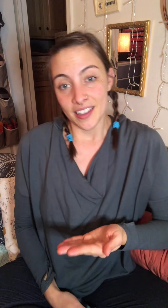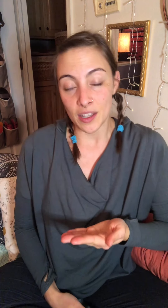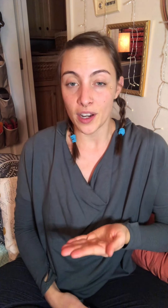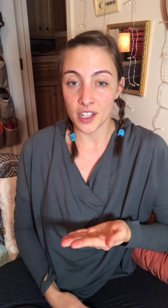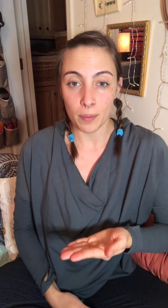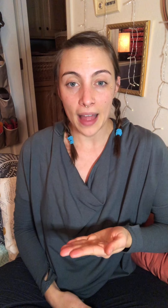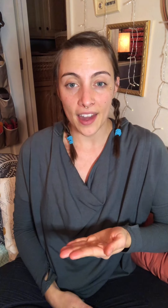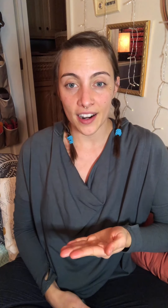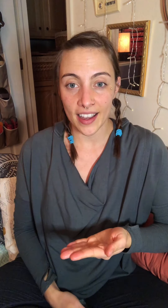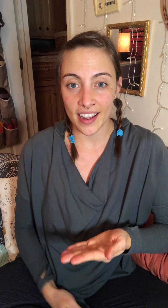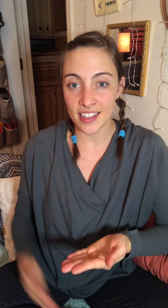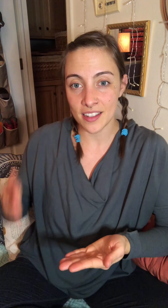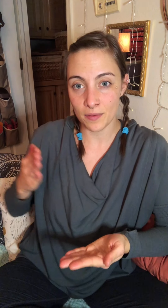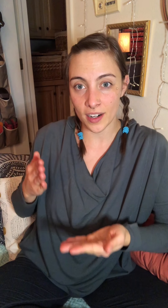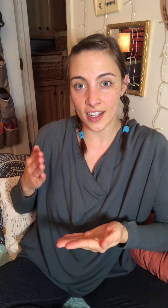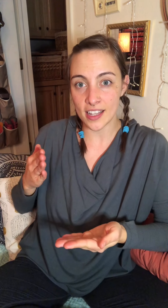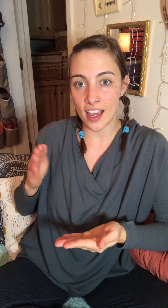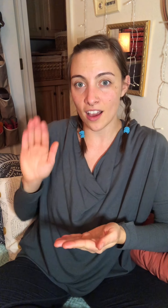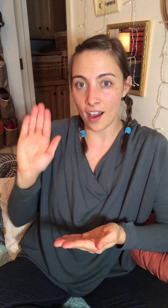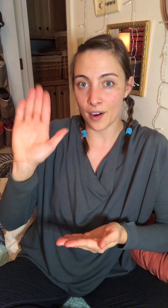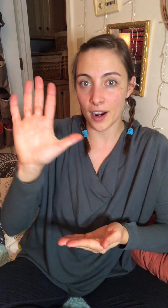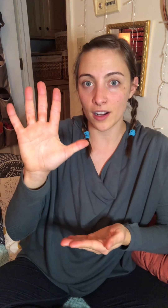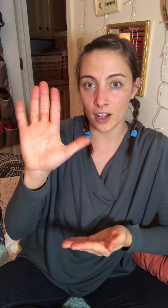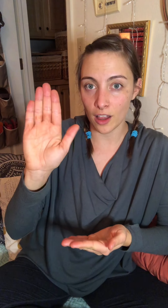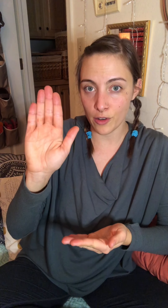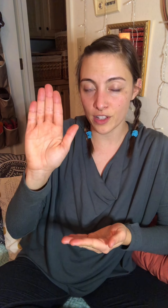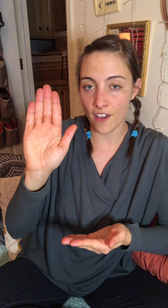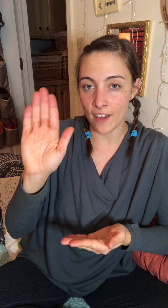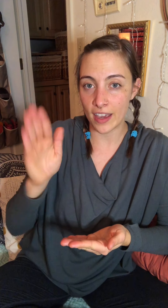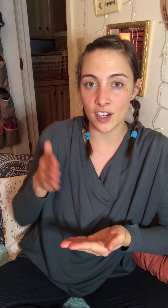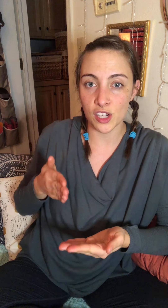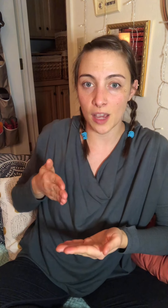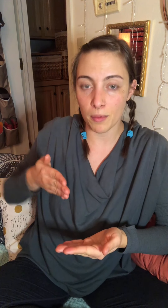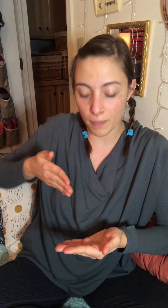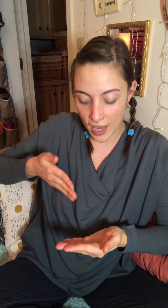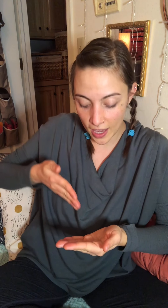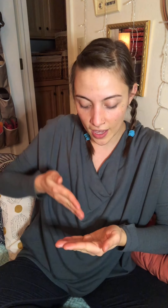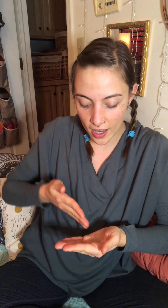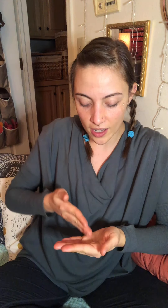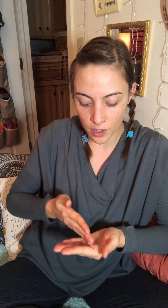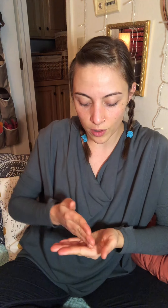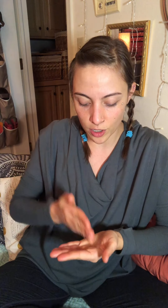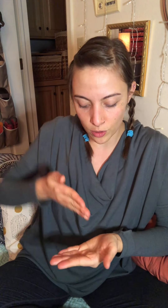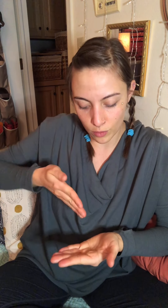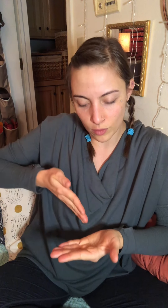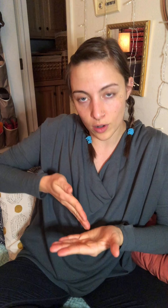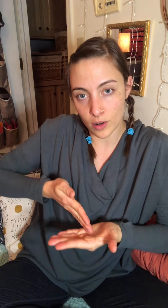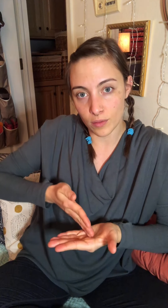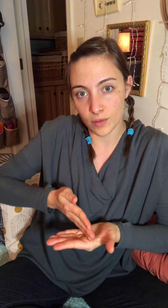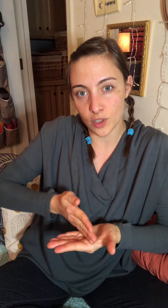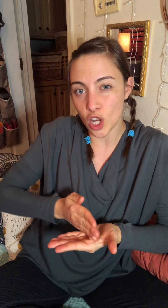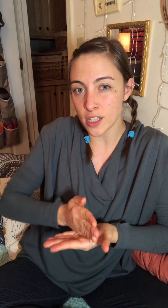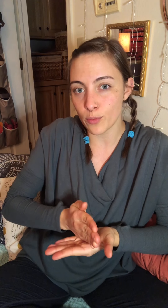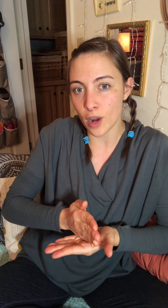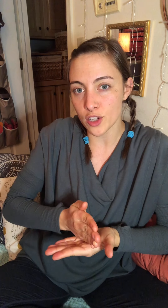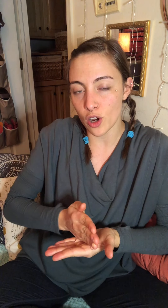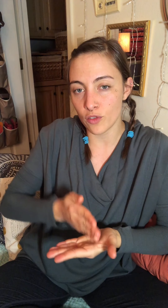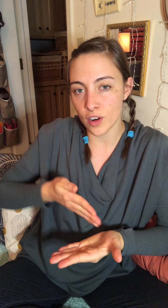here's our platter hand. We're gonna take our closed 5 hand shape. Pinky is going to just brush over